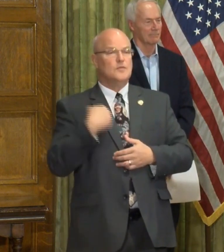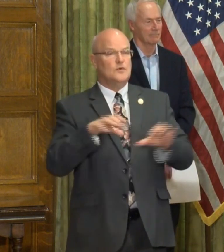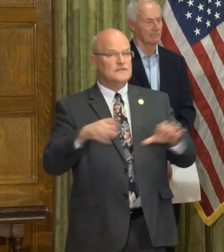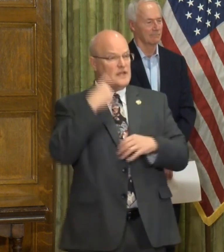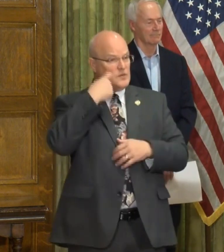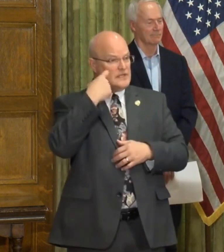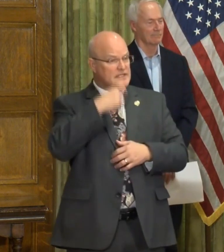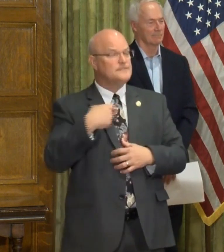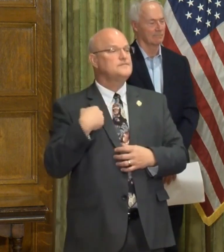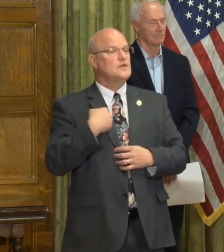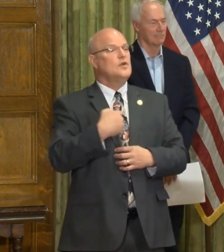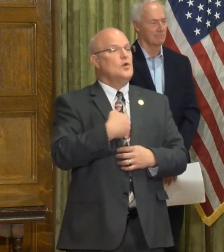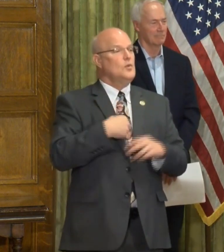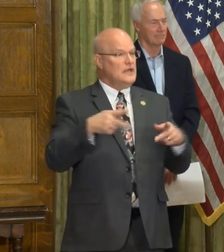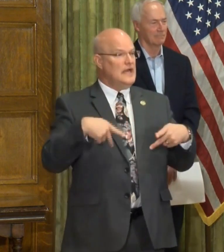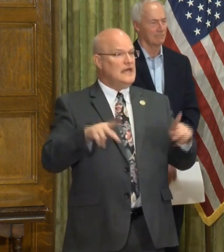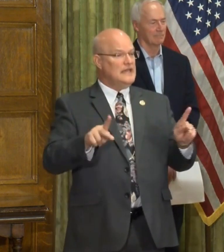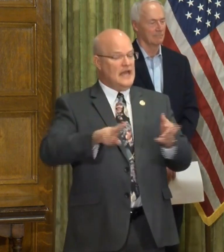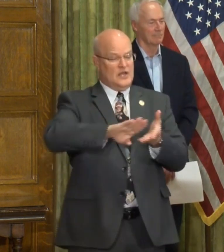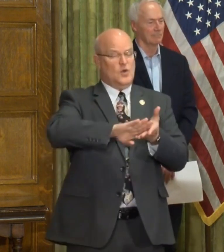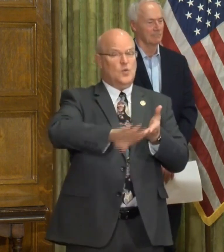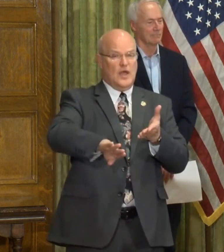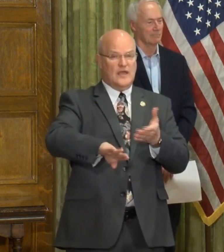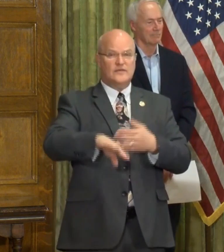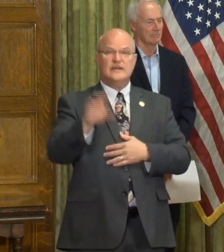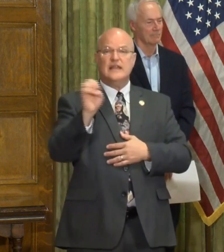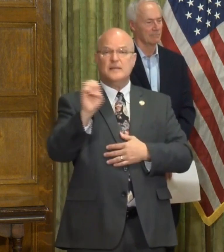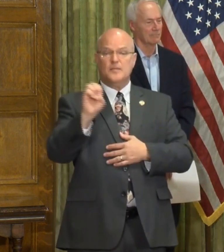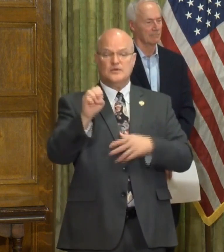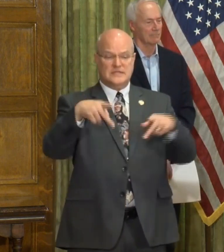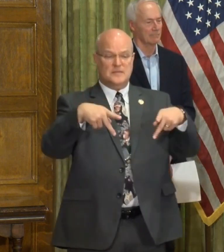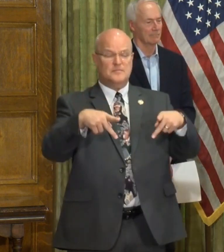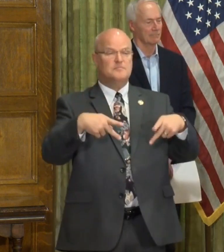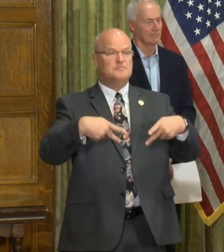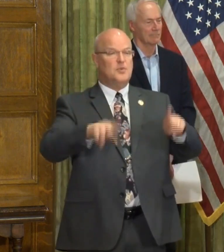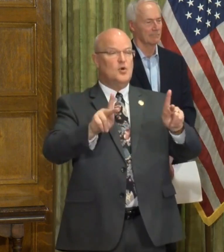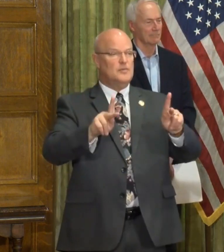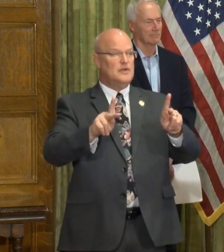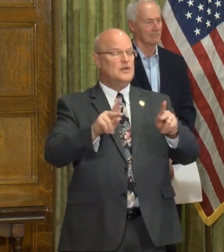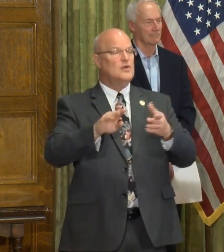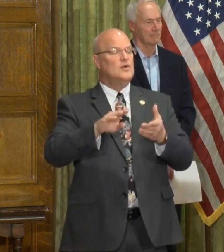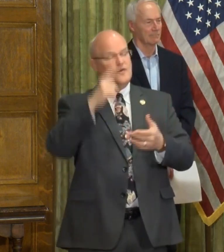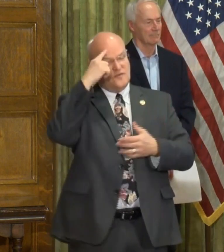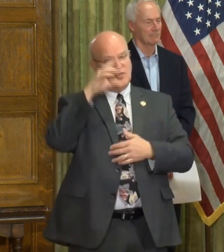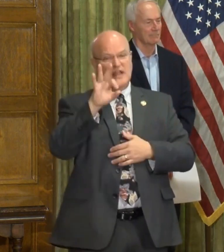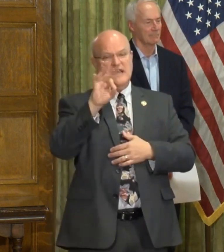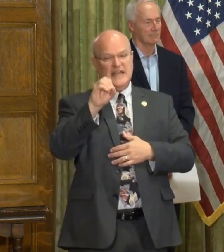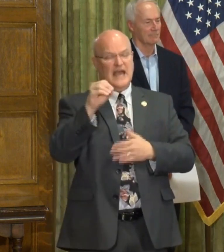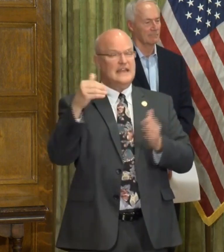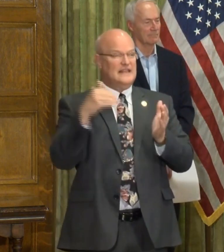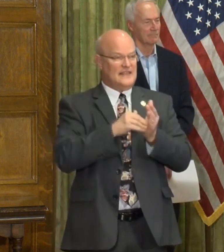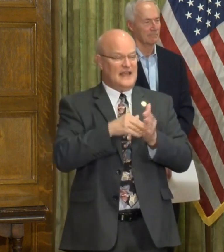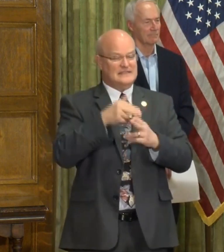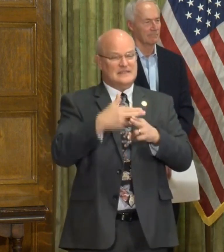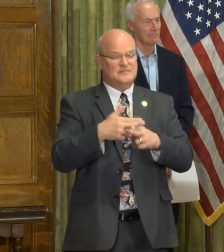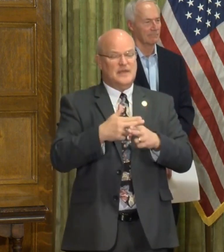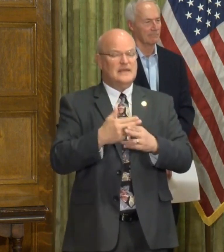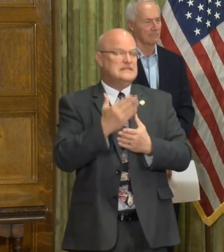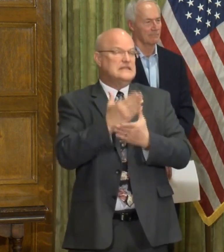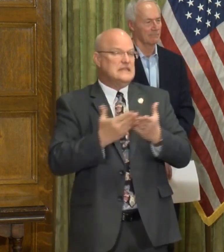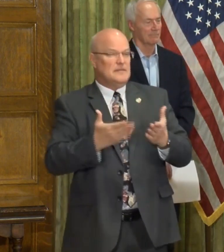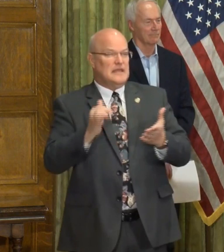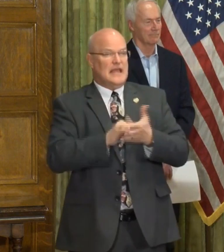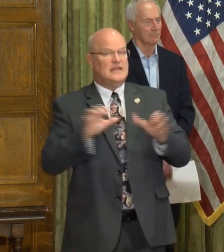Something we've done recently is we allowed a waiver, an emergency permit waiver for 90,000 pounds for